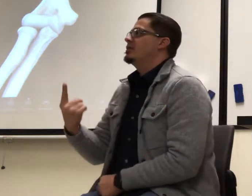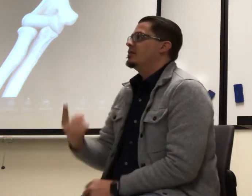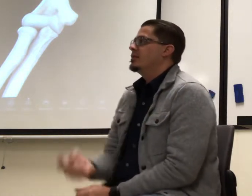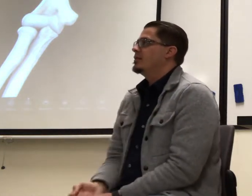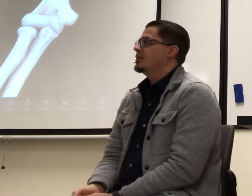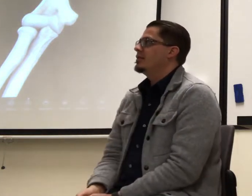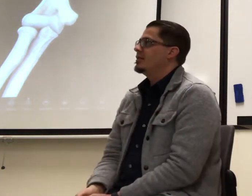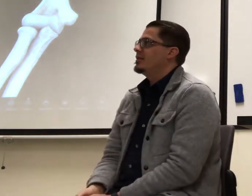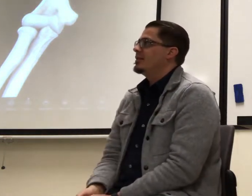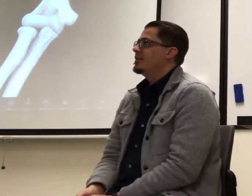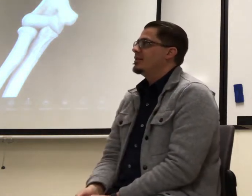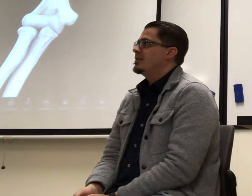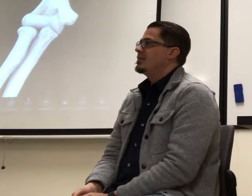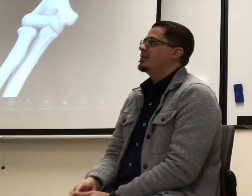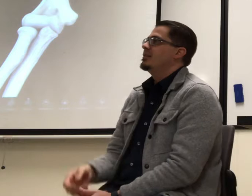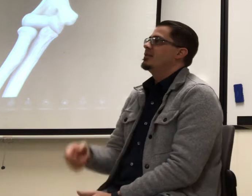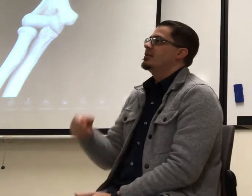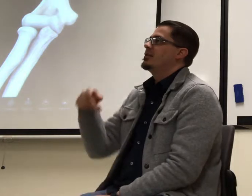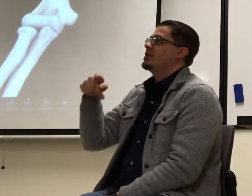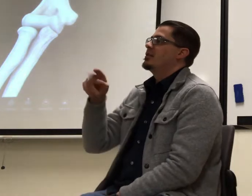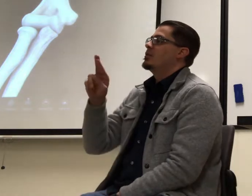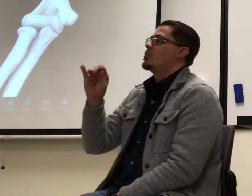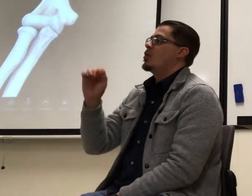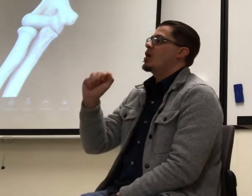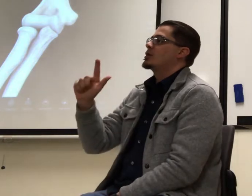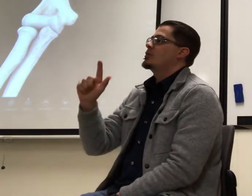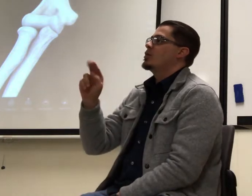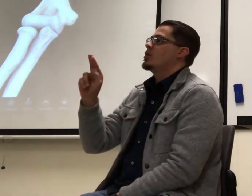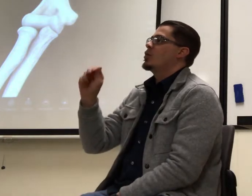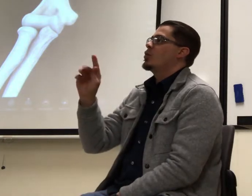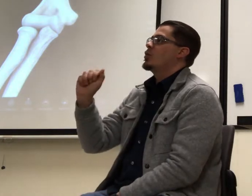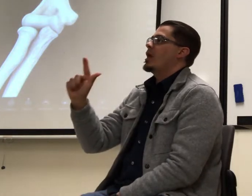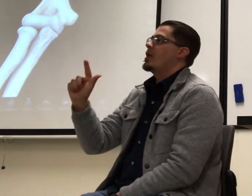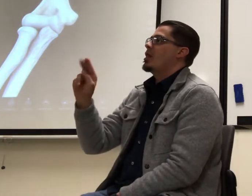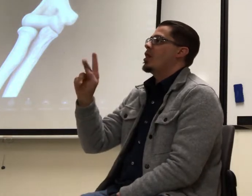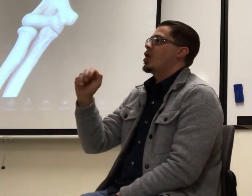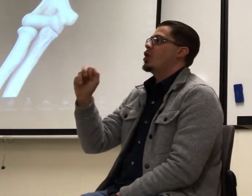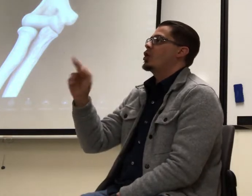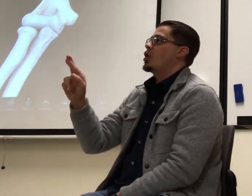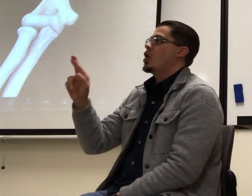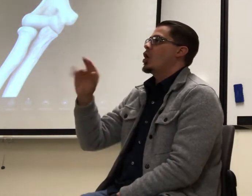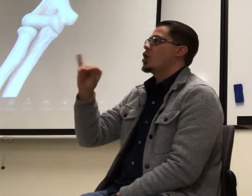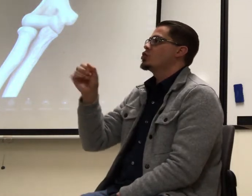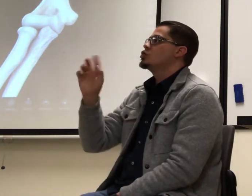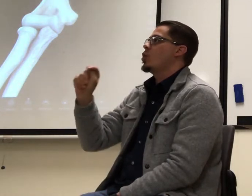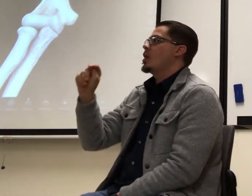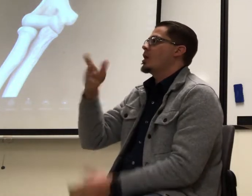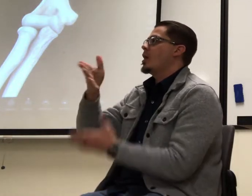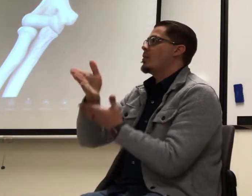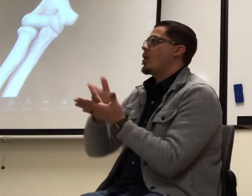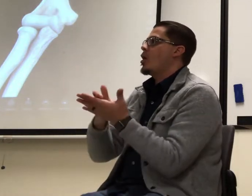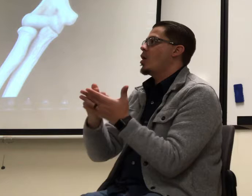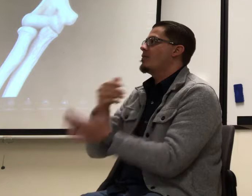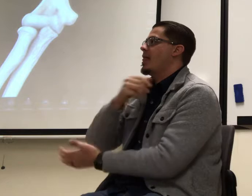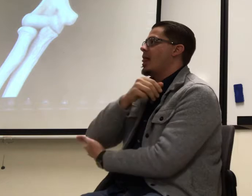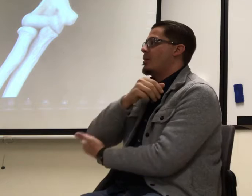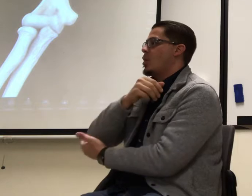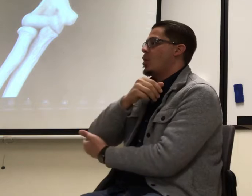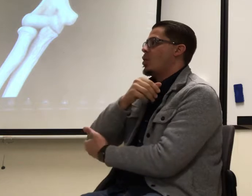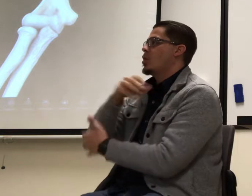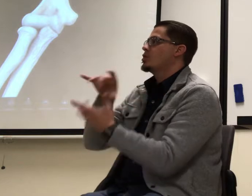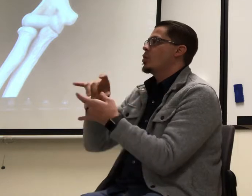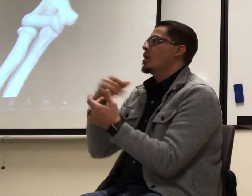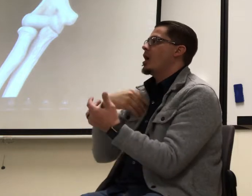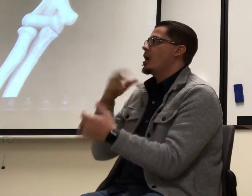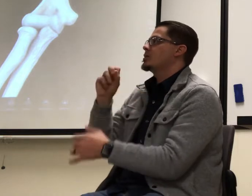the proximal radial ulnar joint, this third one. It's part of the elbow, but the joint has its